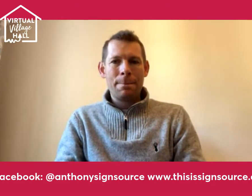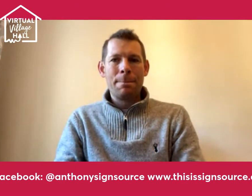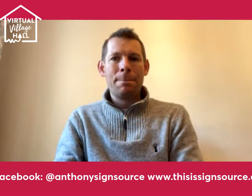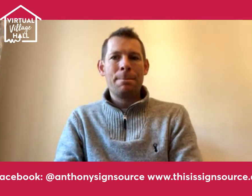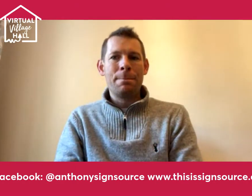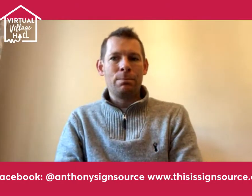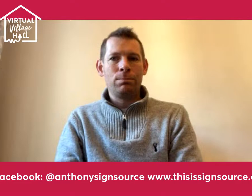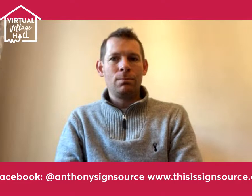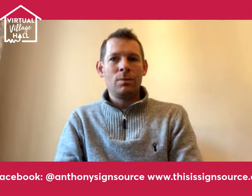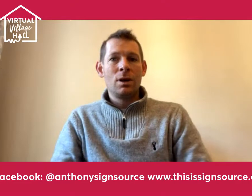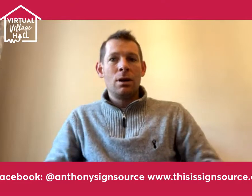slim,